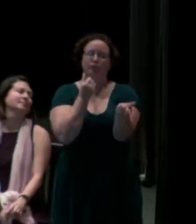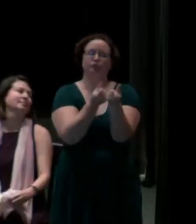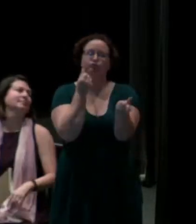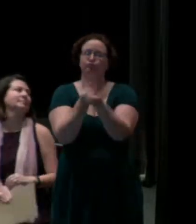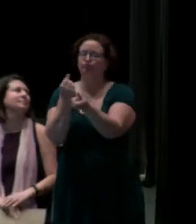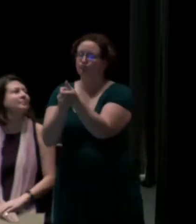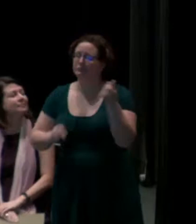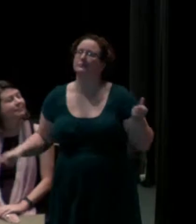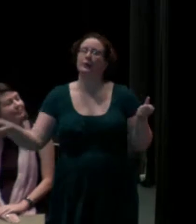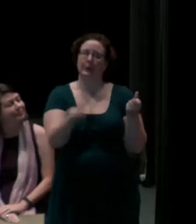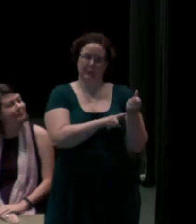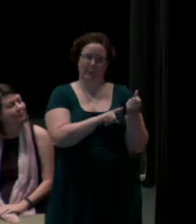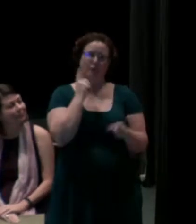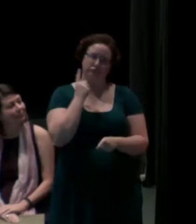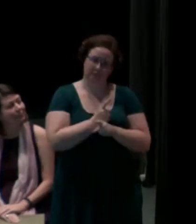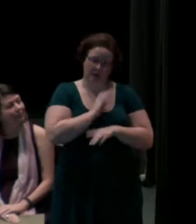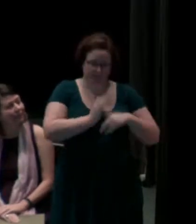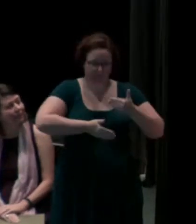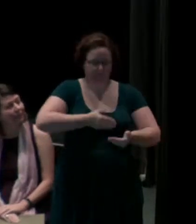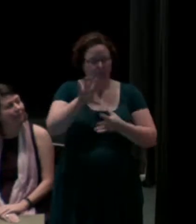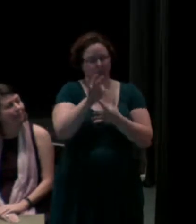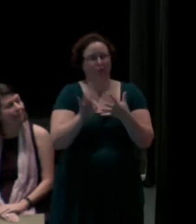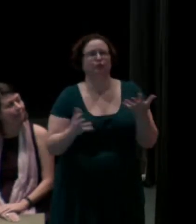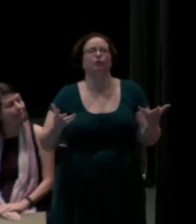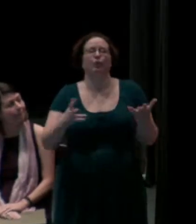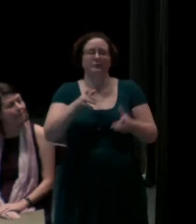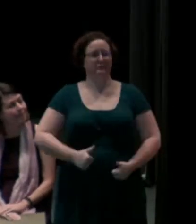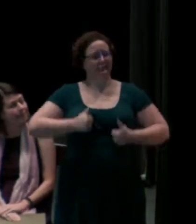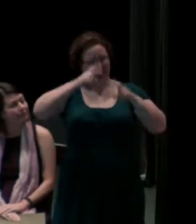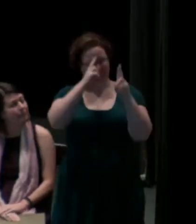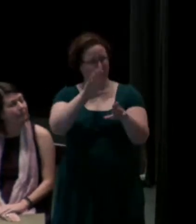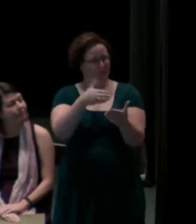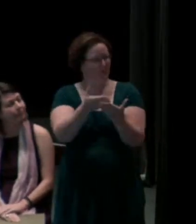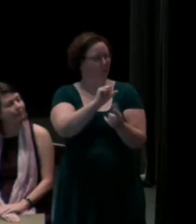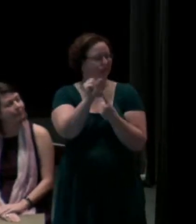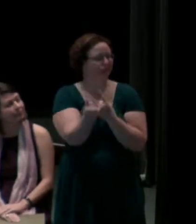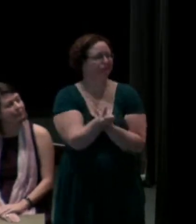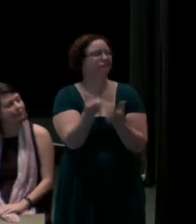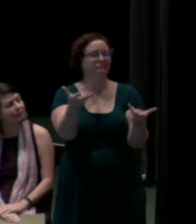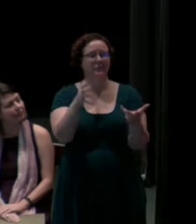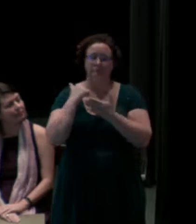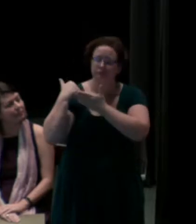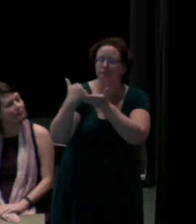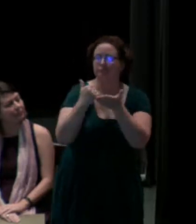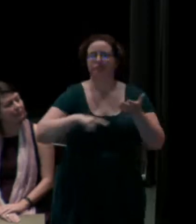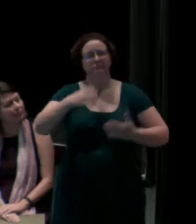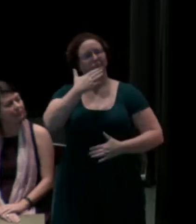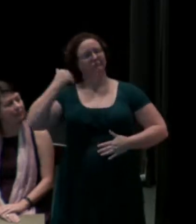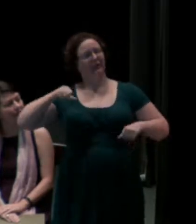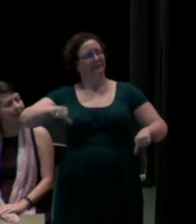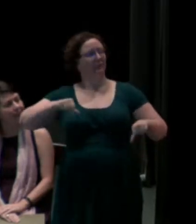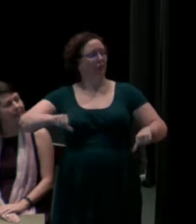help you do the right thing and live honorably in all of those situations. They want to help you get to your best